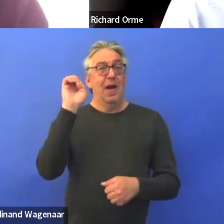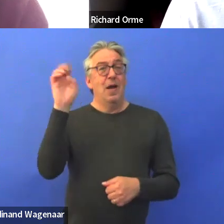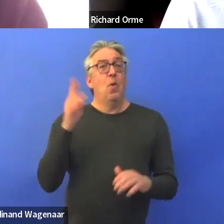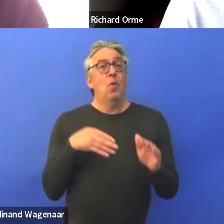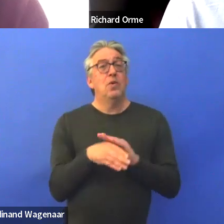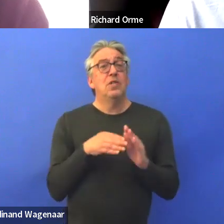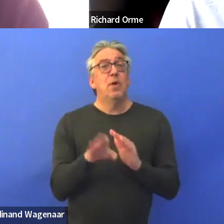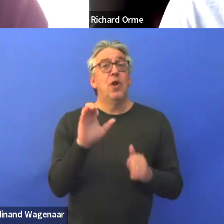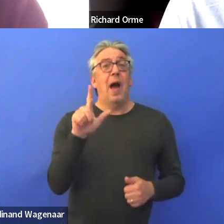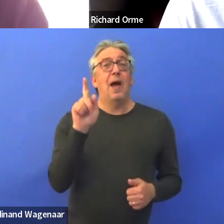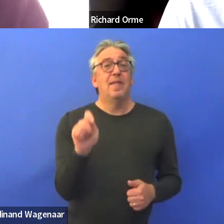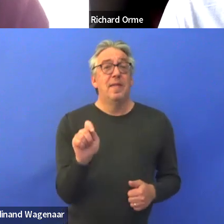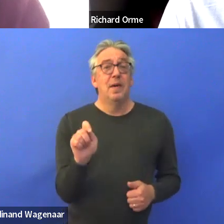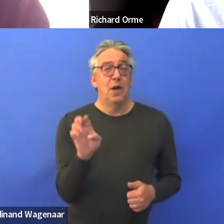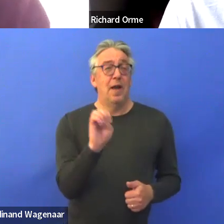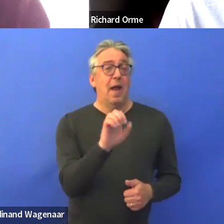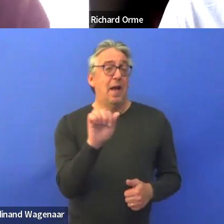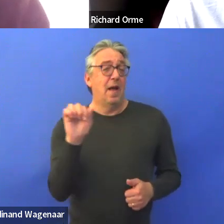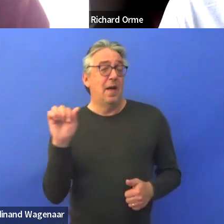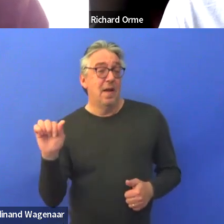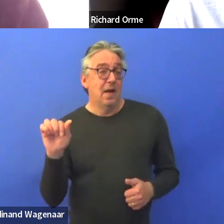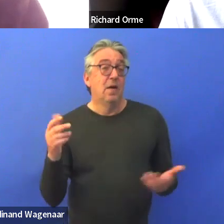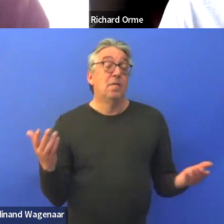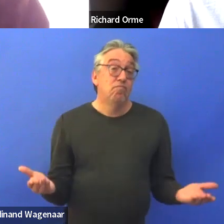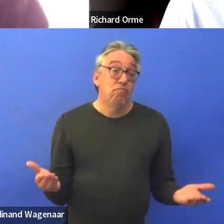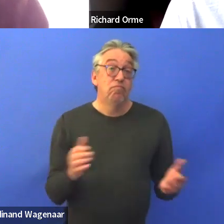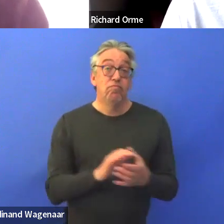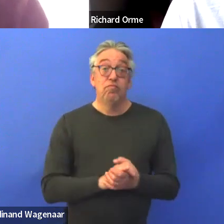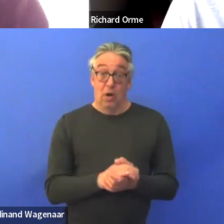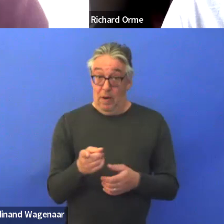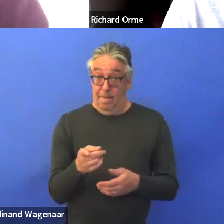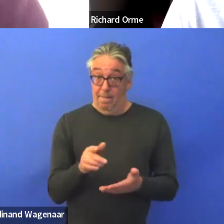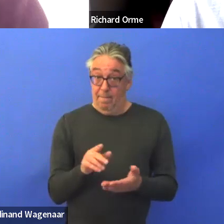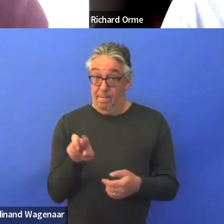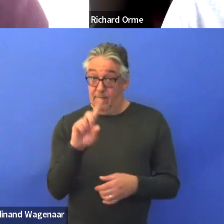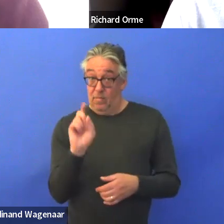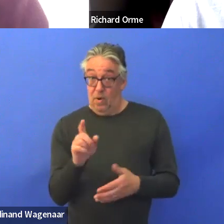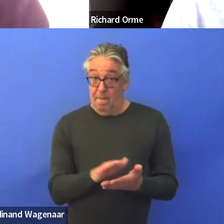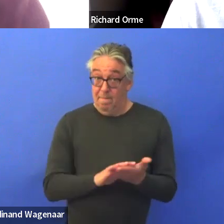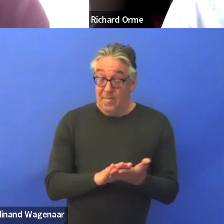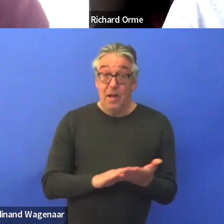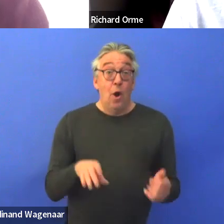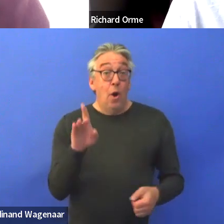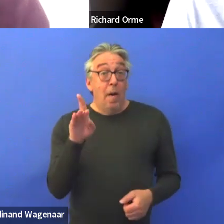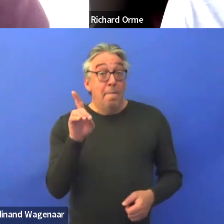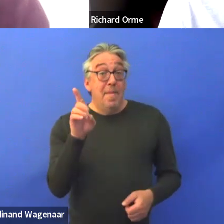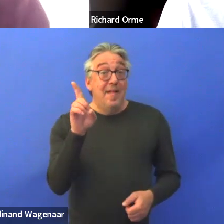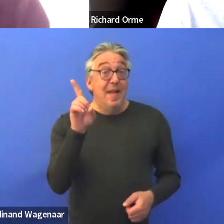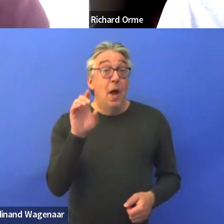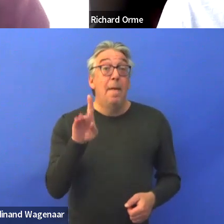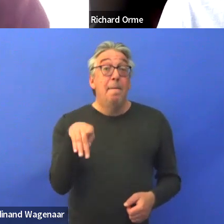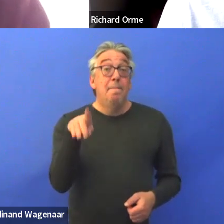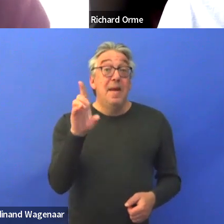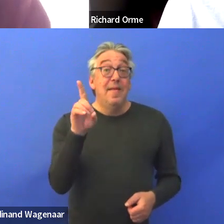Act that I mentioned at the beginning. Does that mean that publishing PDF materials will have